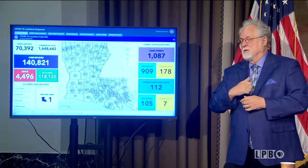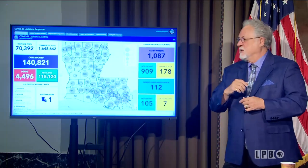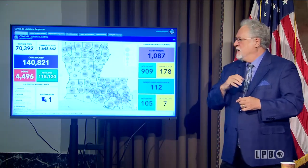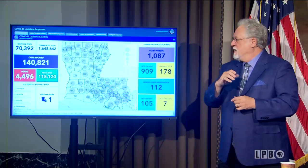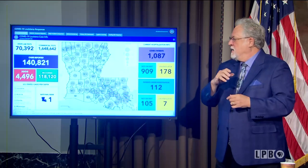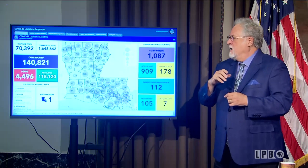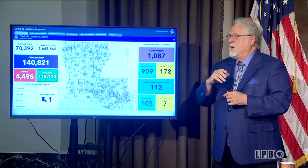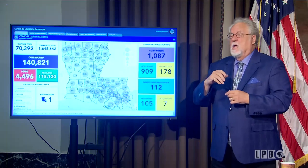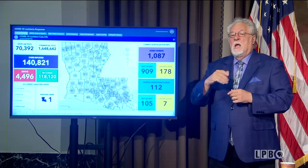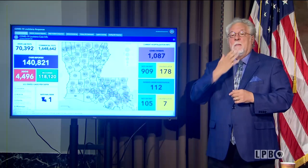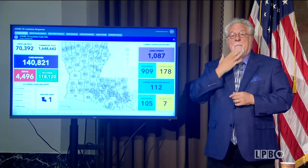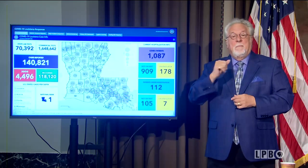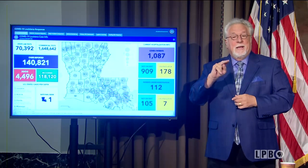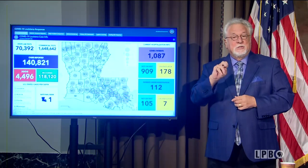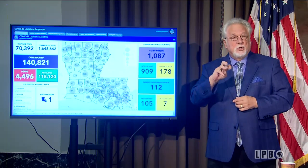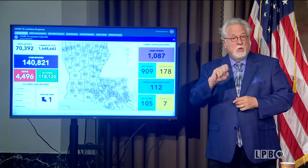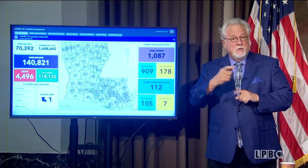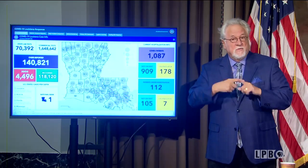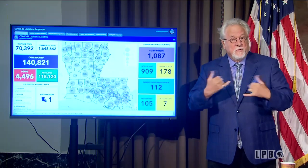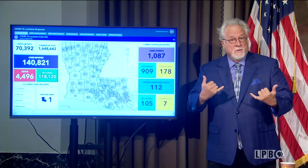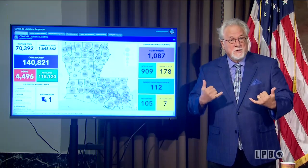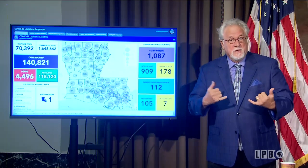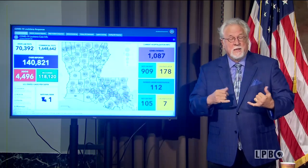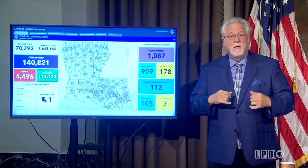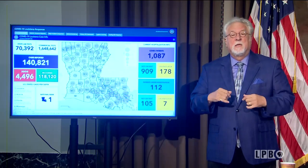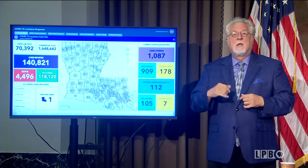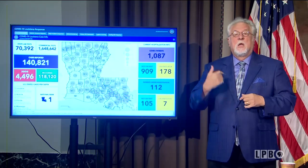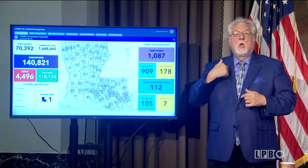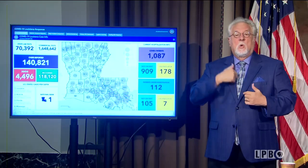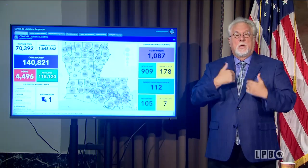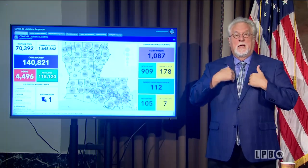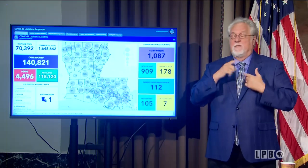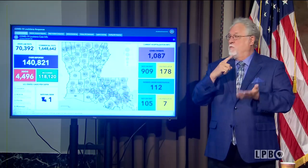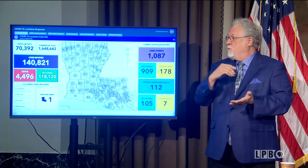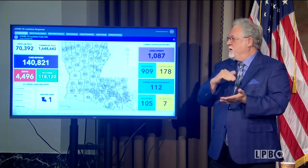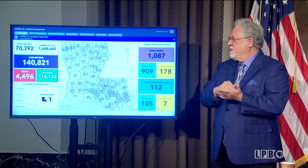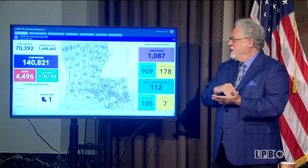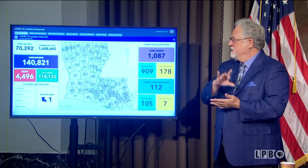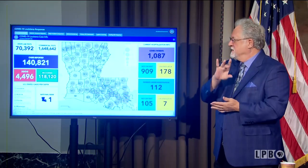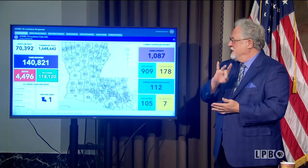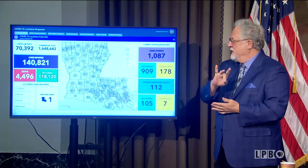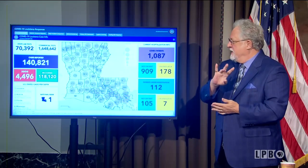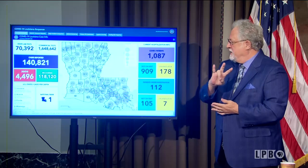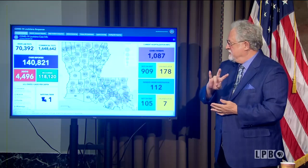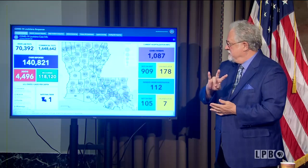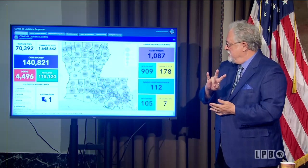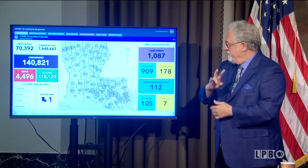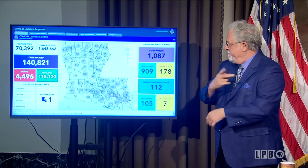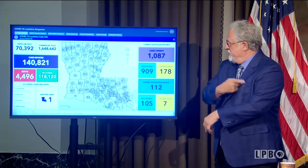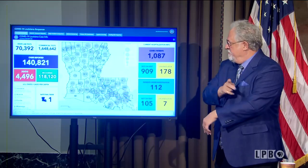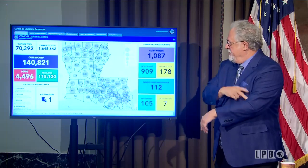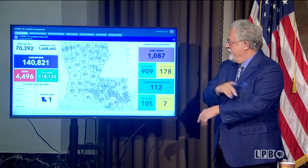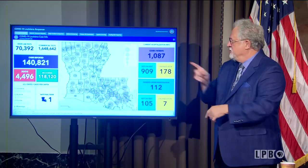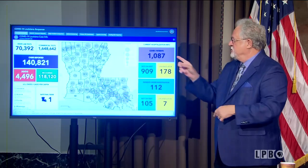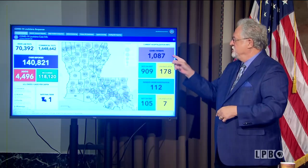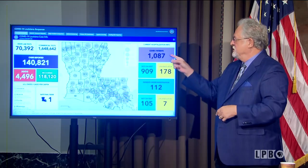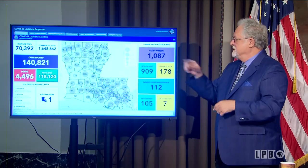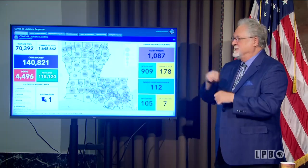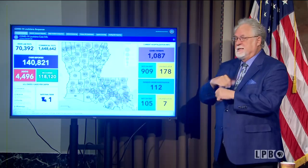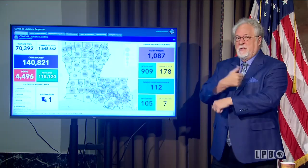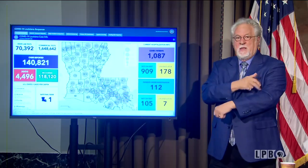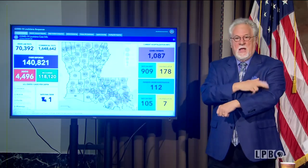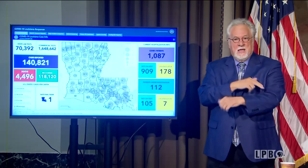Probably the best news from today's numbers is that we have 1,087 patients currently hospitalized